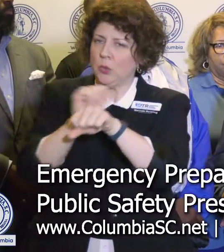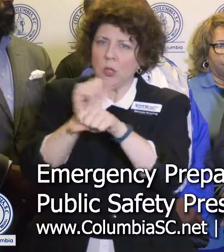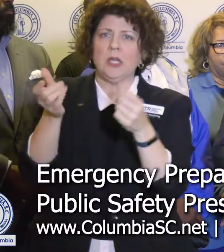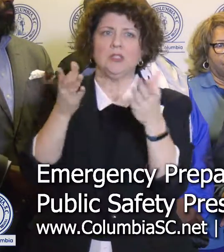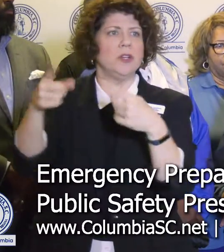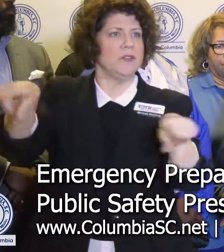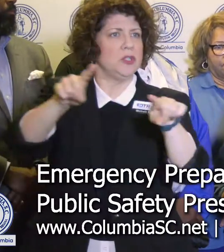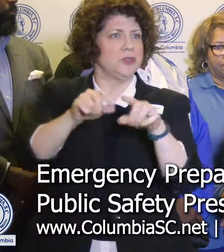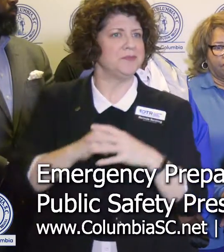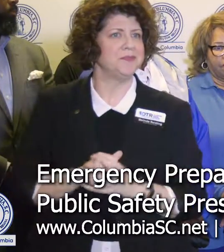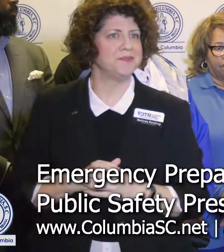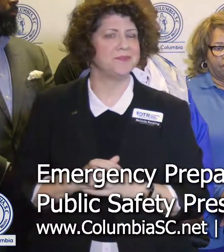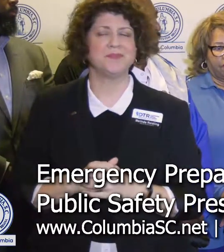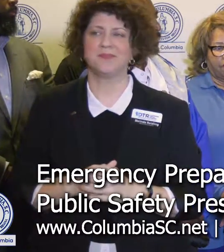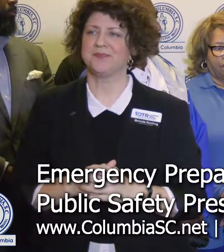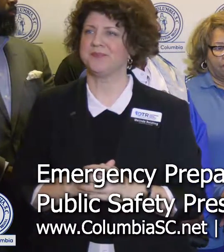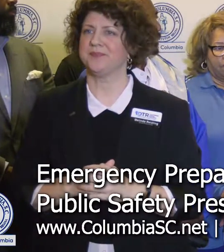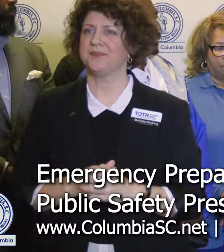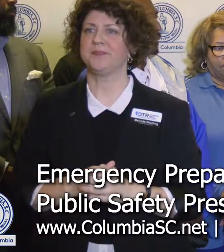we should.